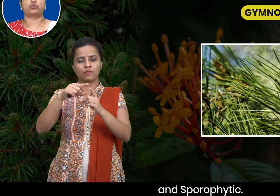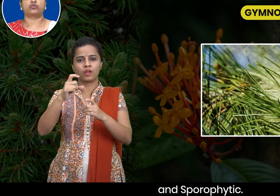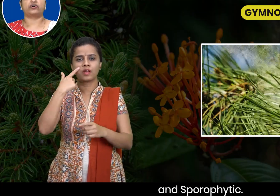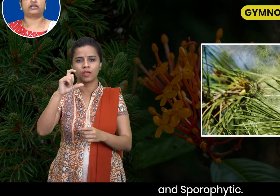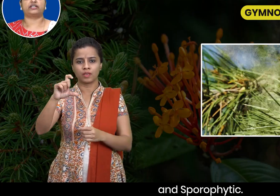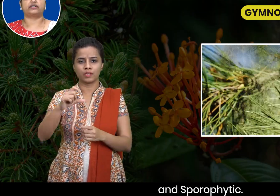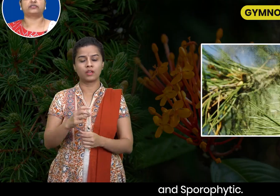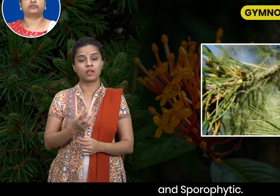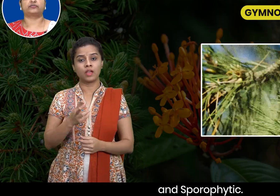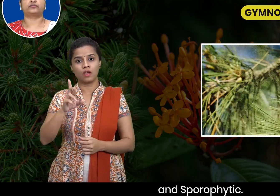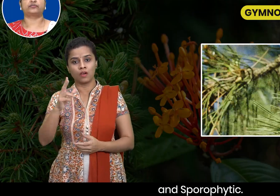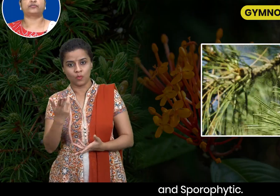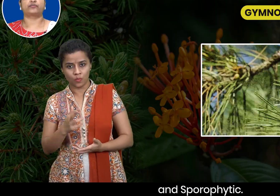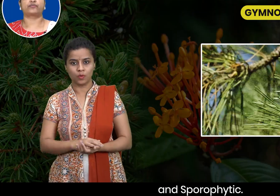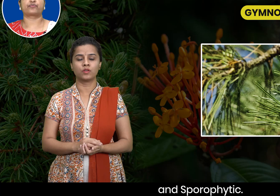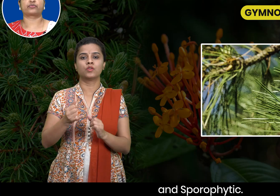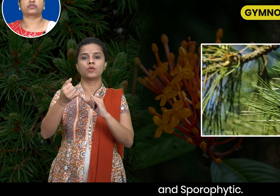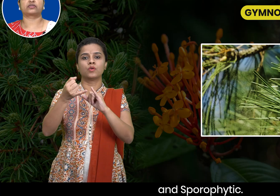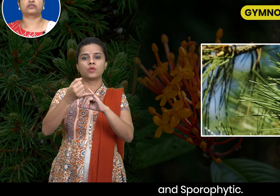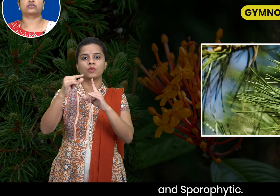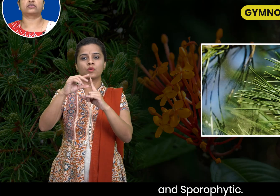and sporophytic.